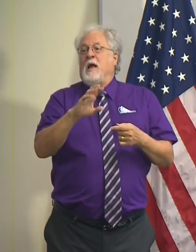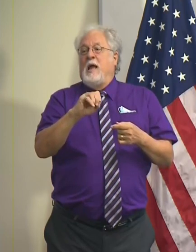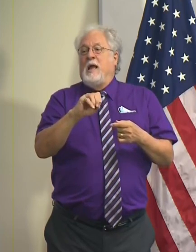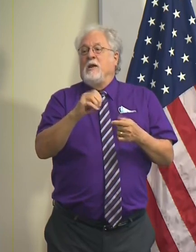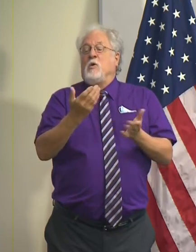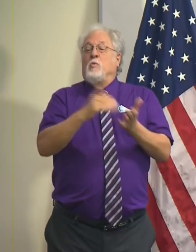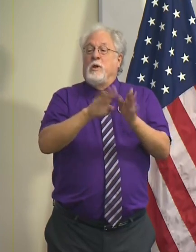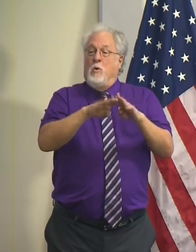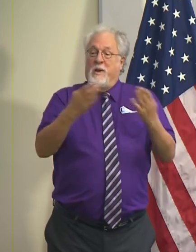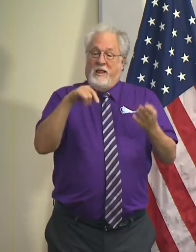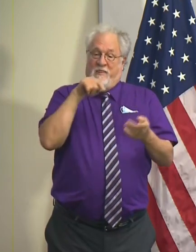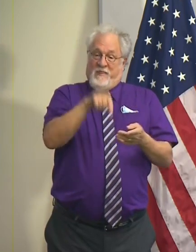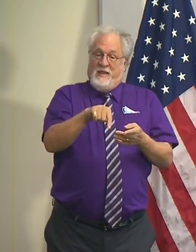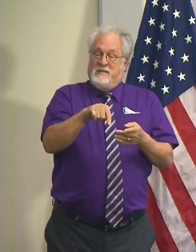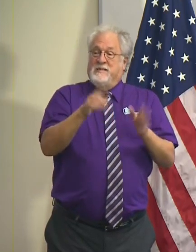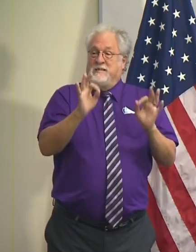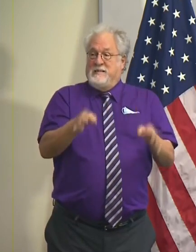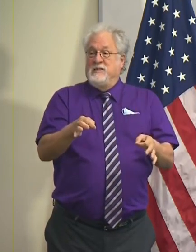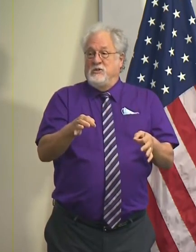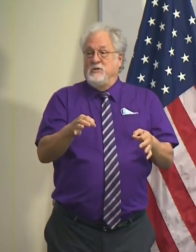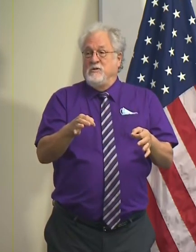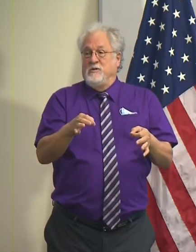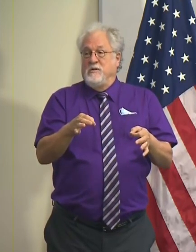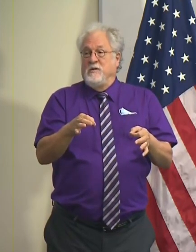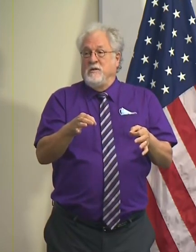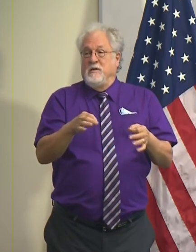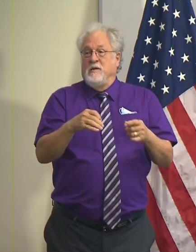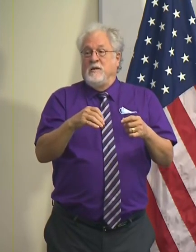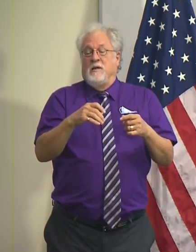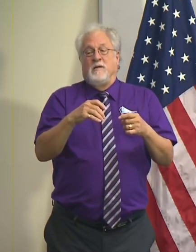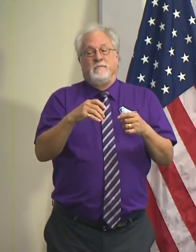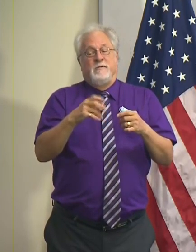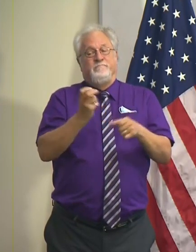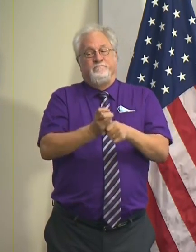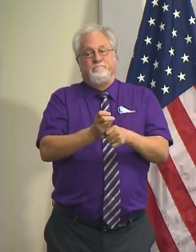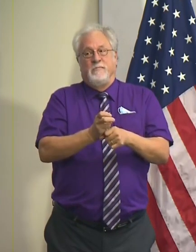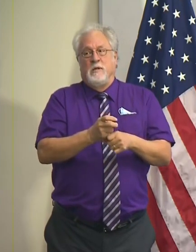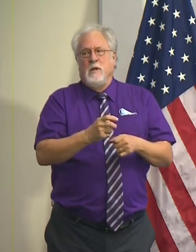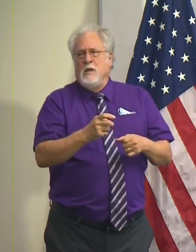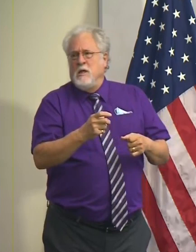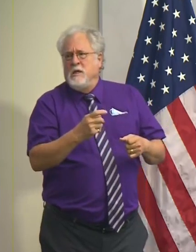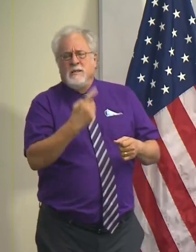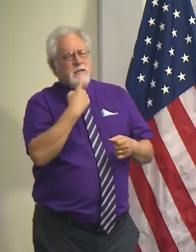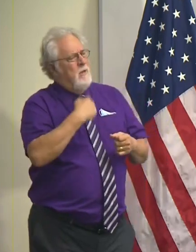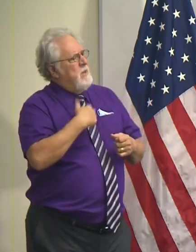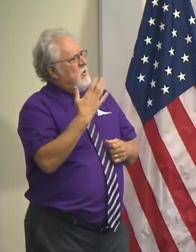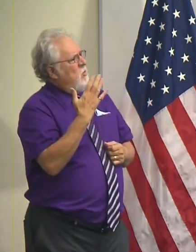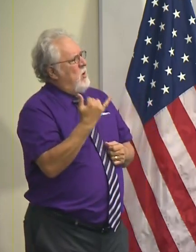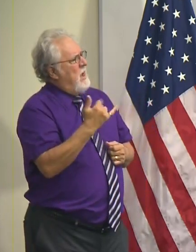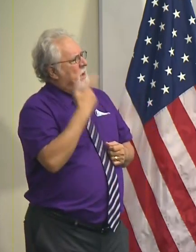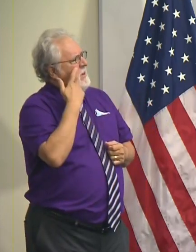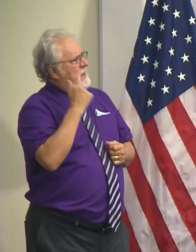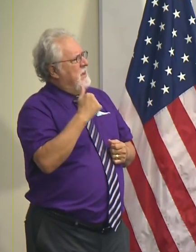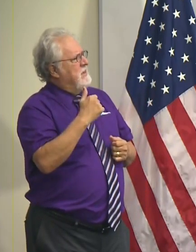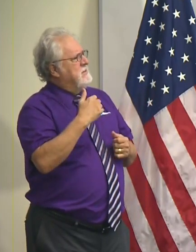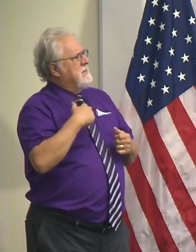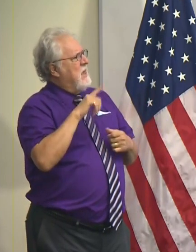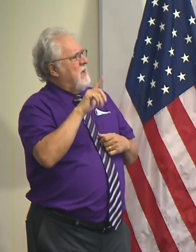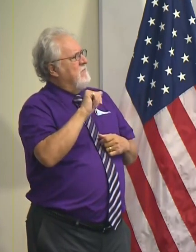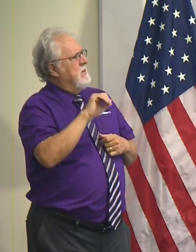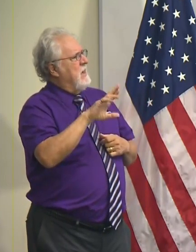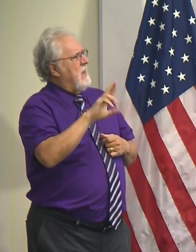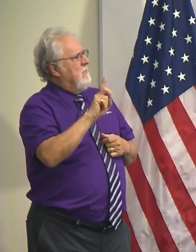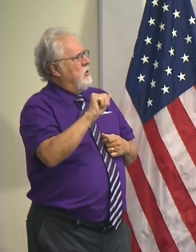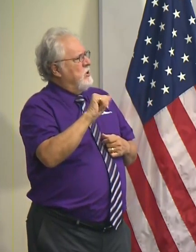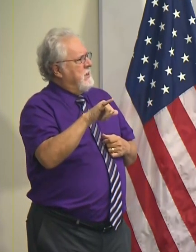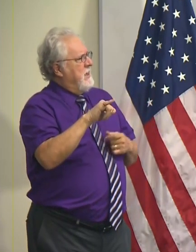plan, this particular decision cycle was very, very difficult. Can you tell me why that is? Is it because you got Labor Day and the hurricane